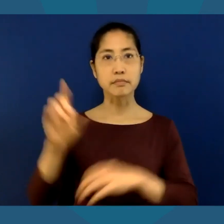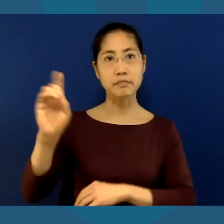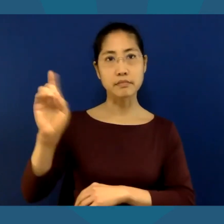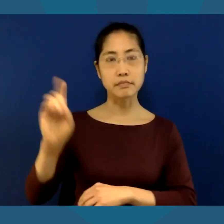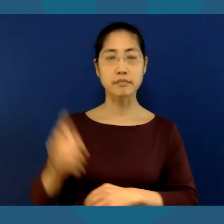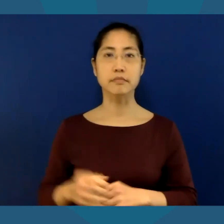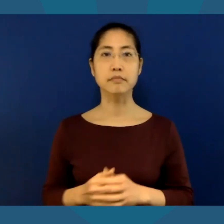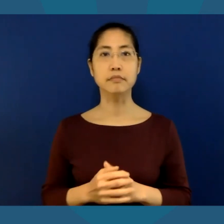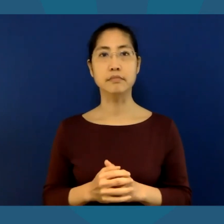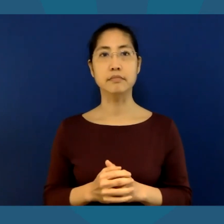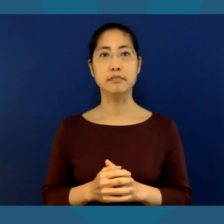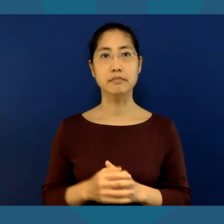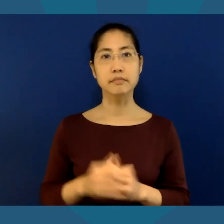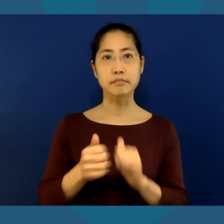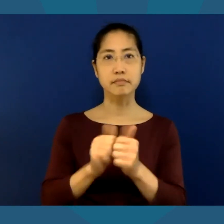Party, Democratic.